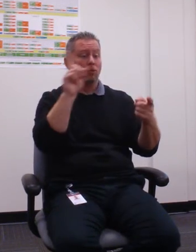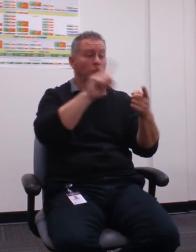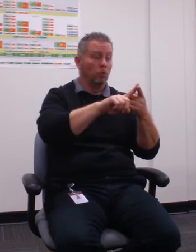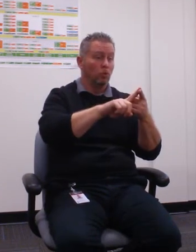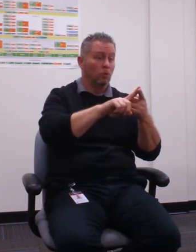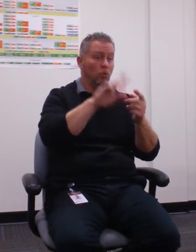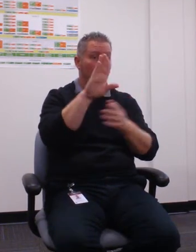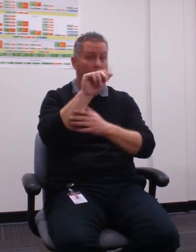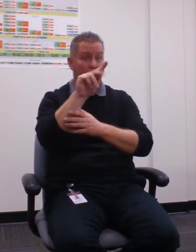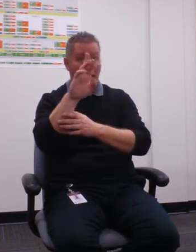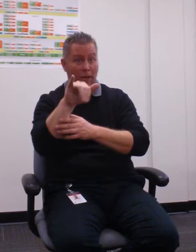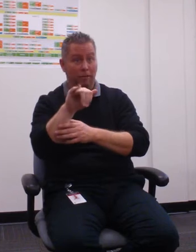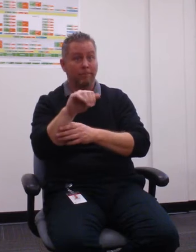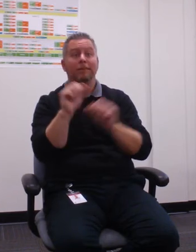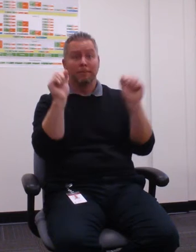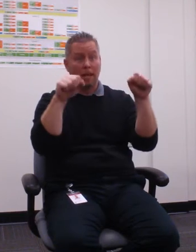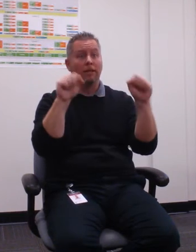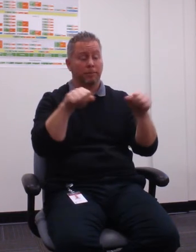is possible.